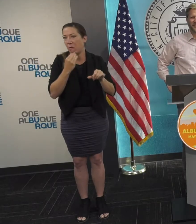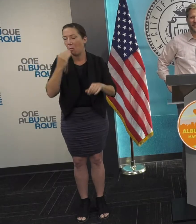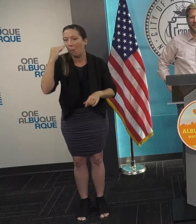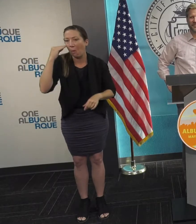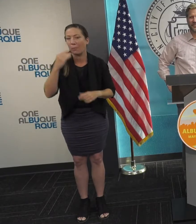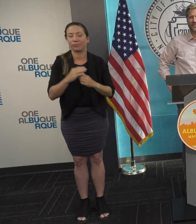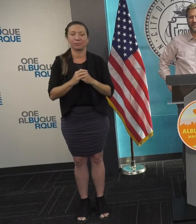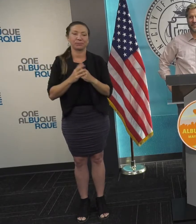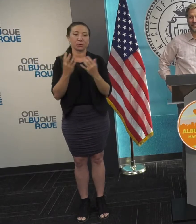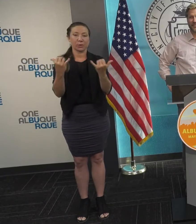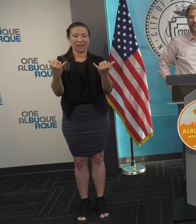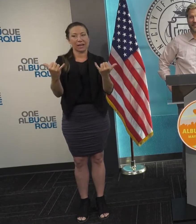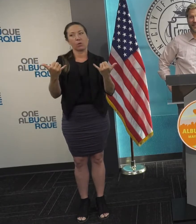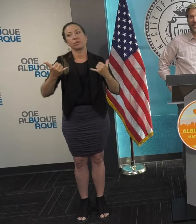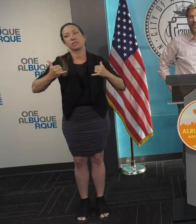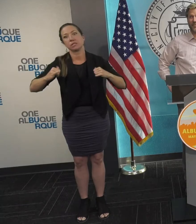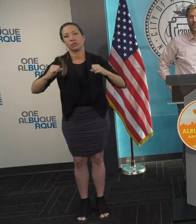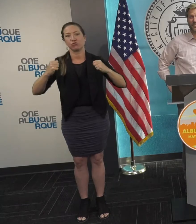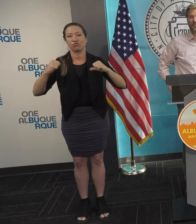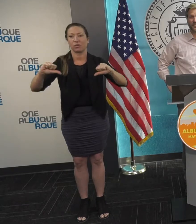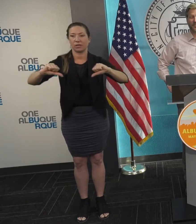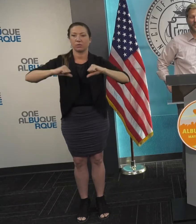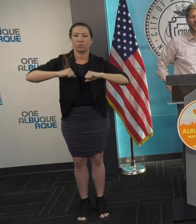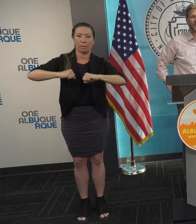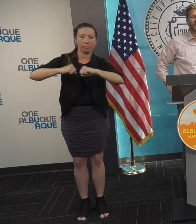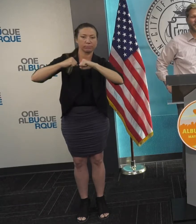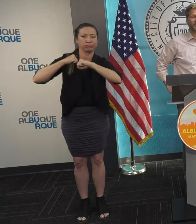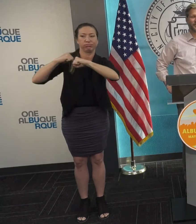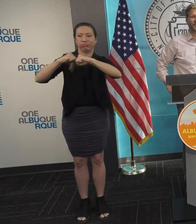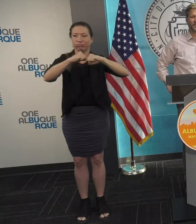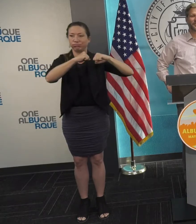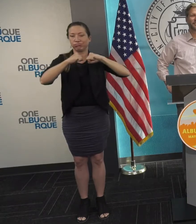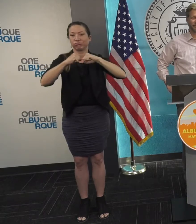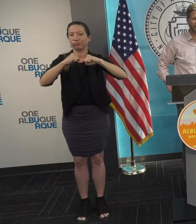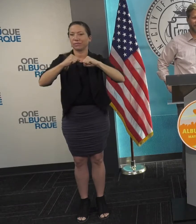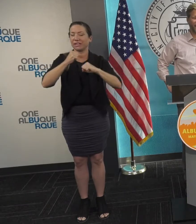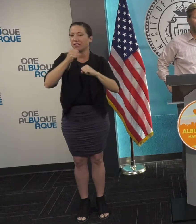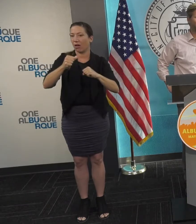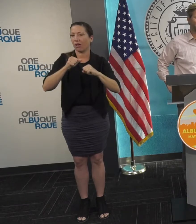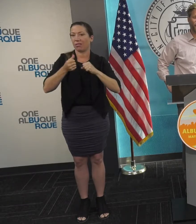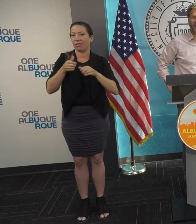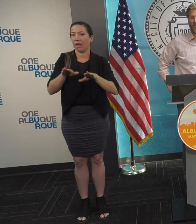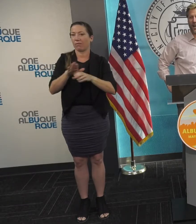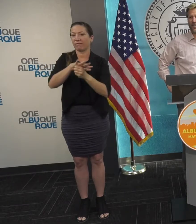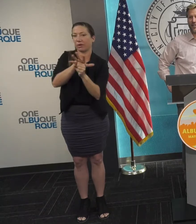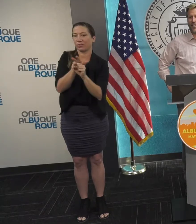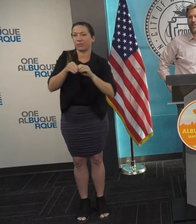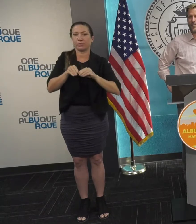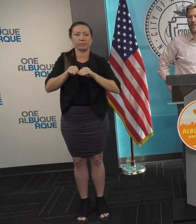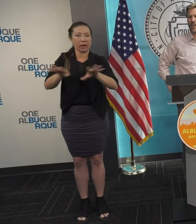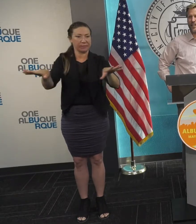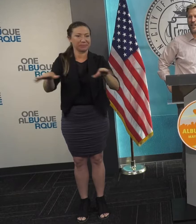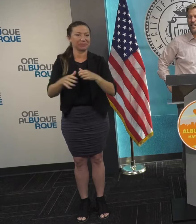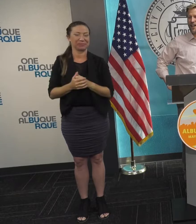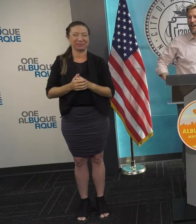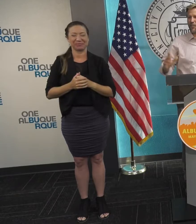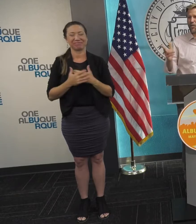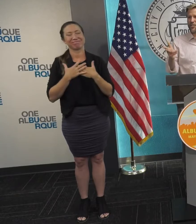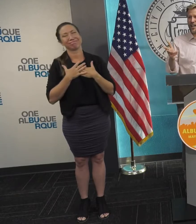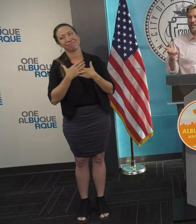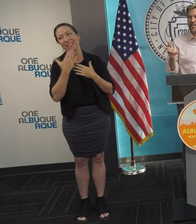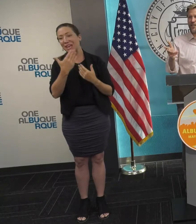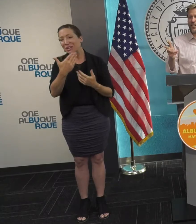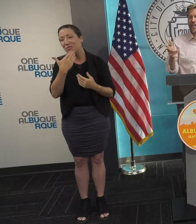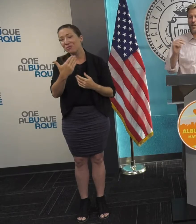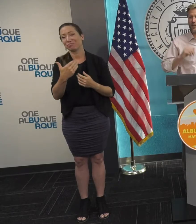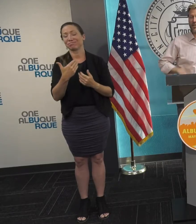the spread of this virus, so we all should be doing our part. Awesome, great reminder. Thank you for that. All right, we'll